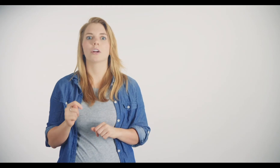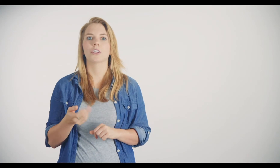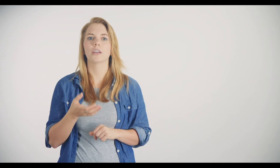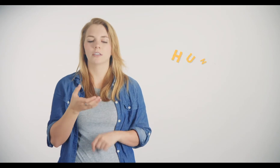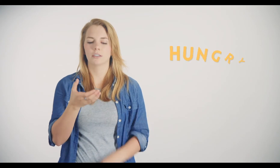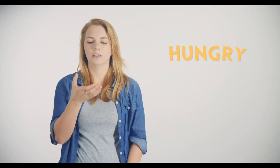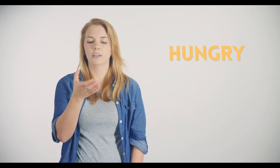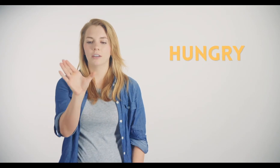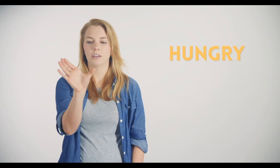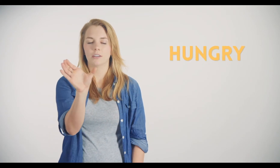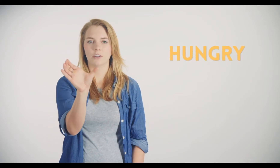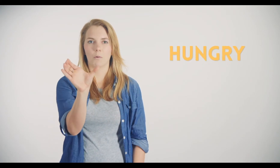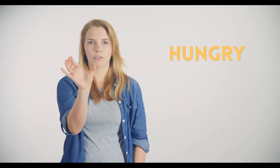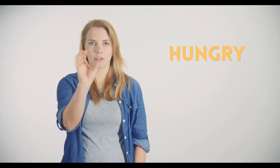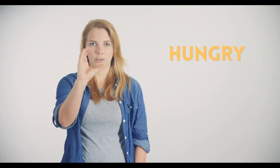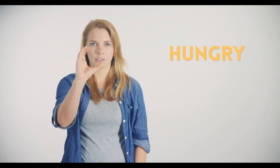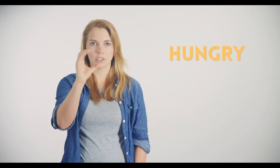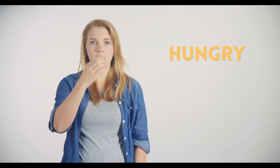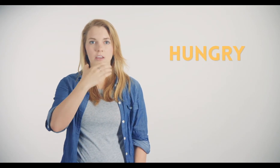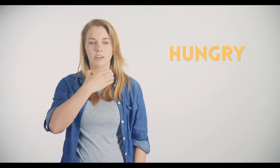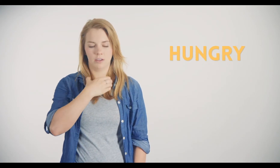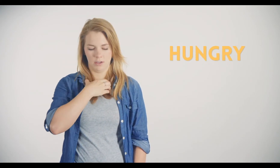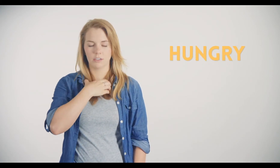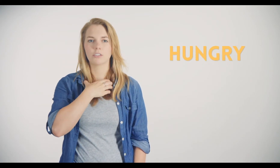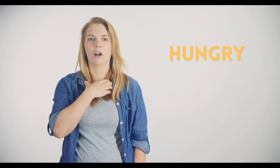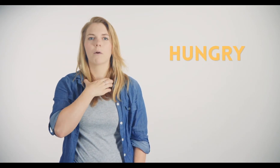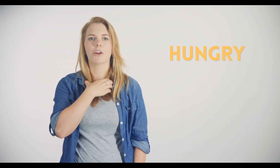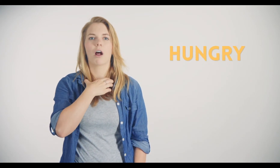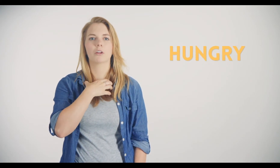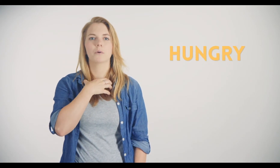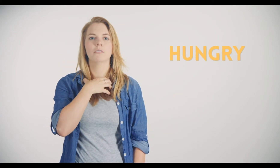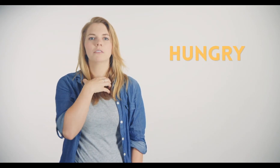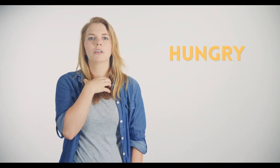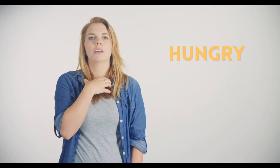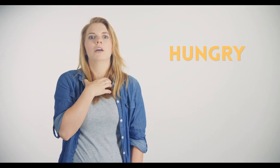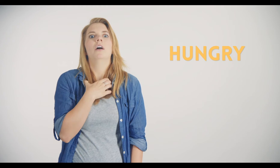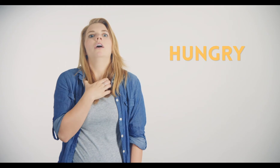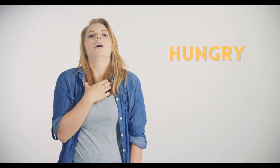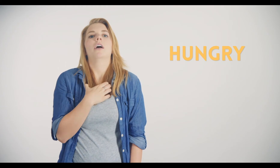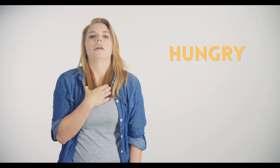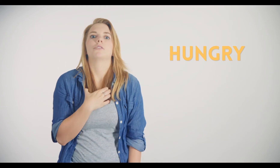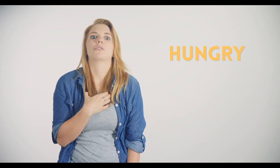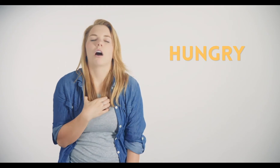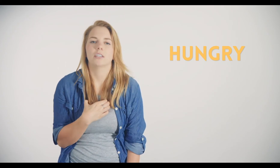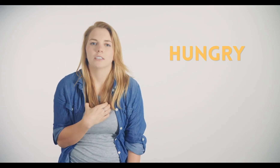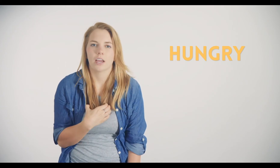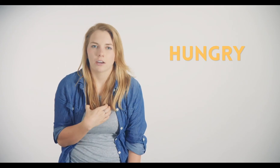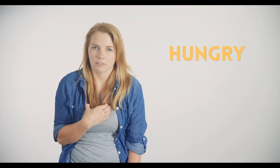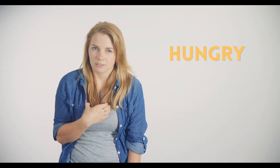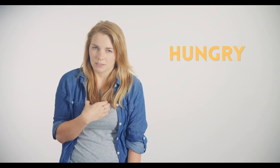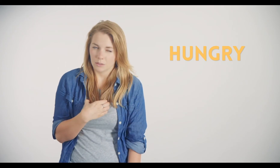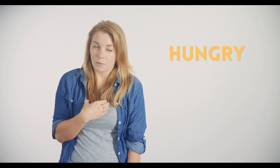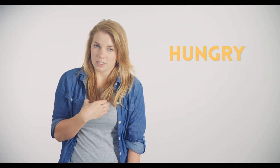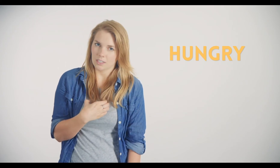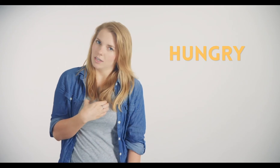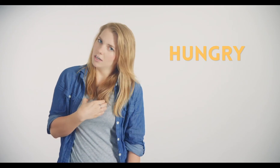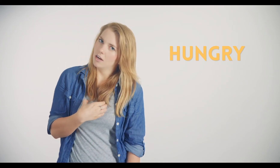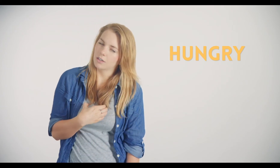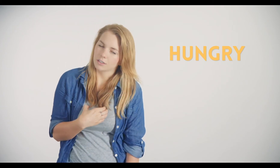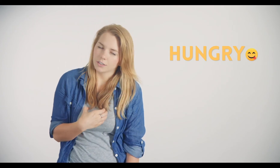hungry. Start with the letter C. Start by your collarbones and draw it down depending on how hungry